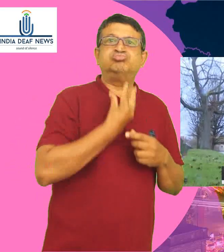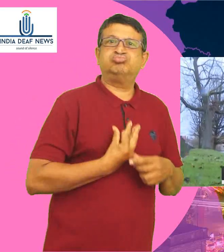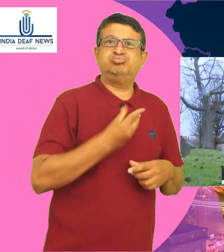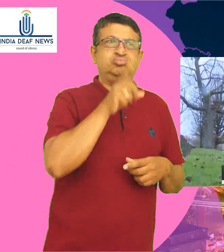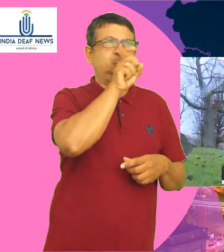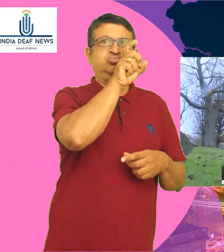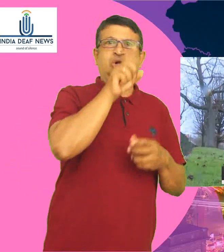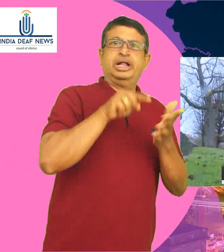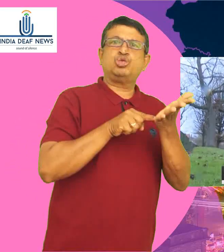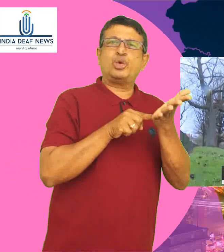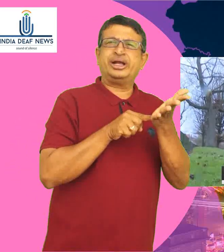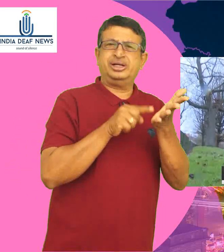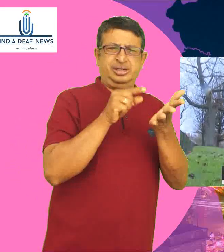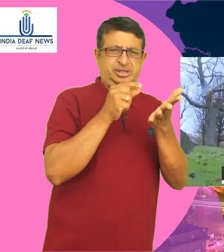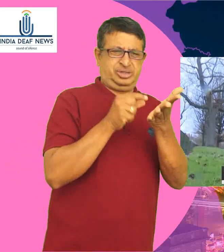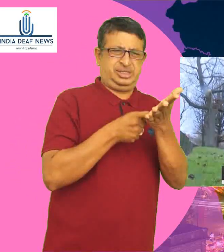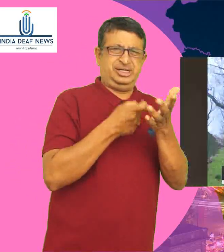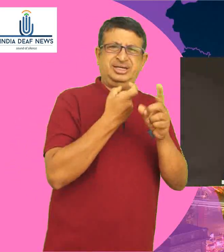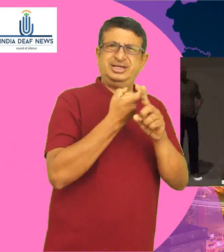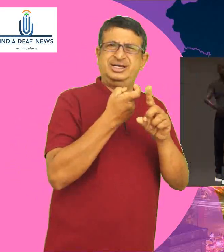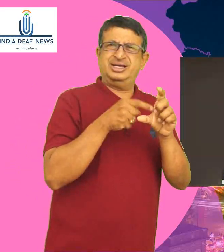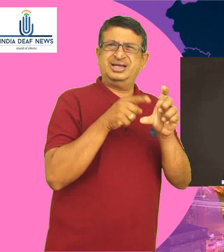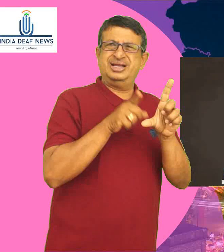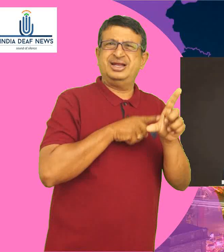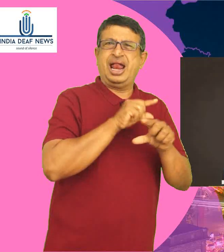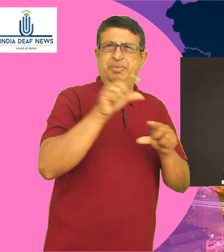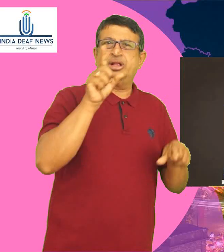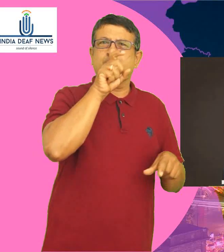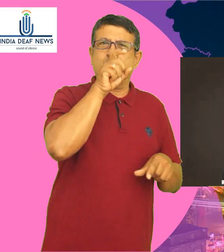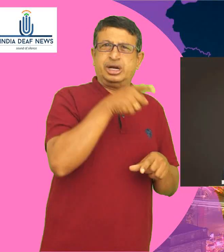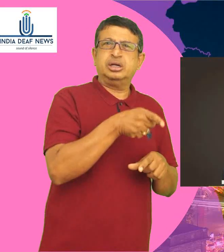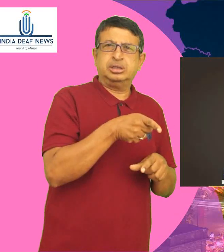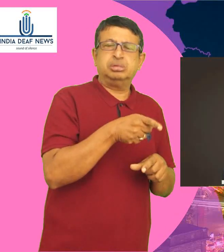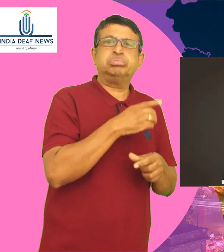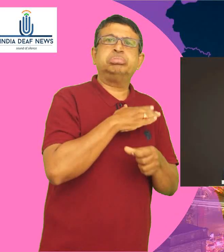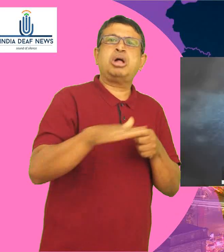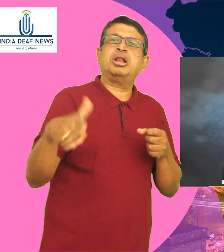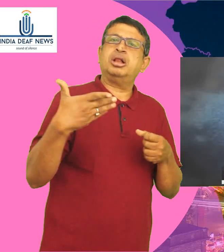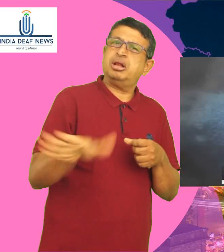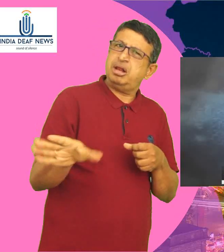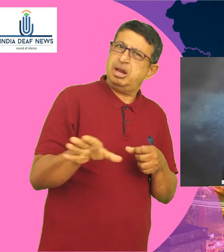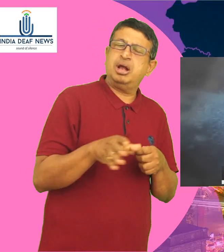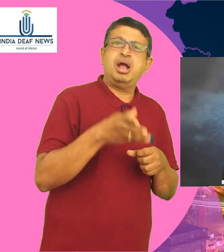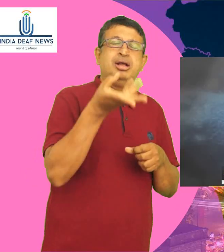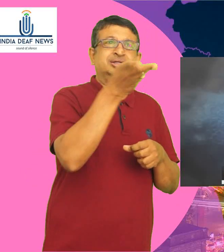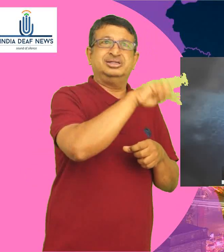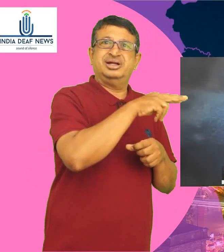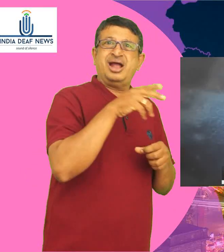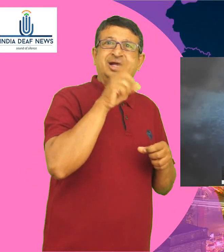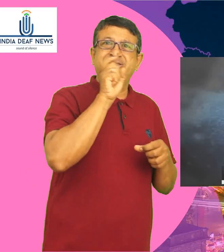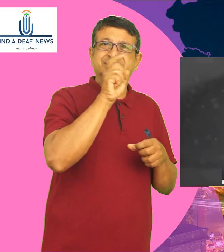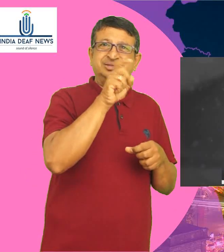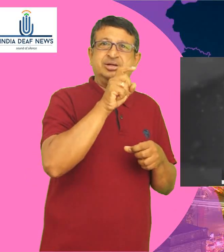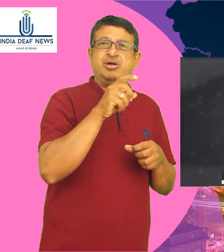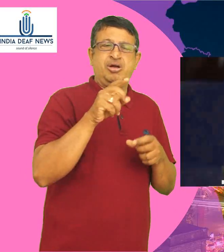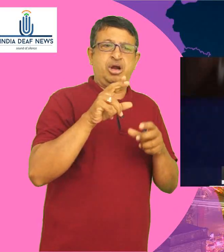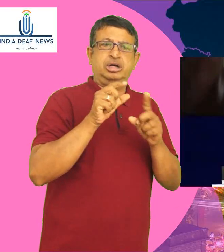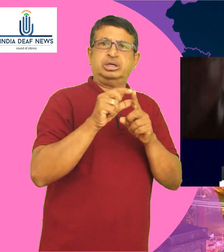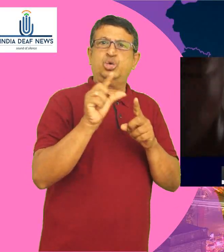flu may die. But how do you know if a person is infected with bird flu? He or she may have a